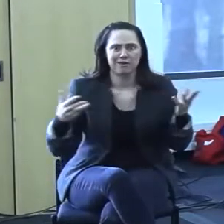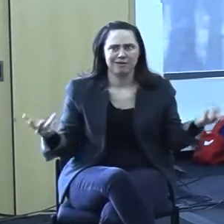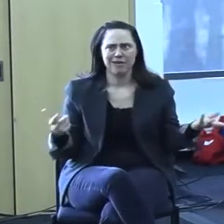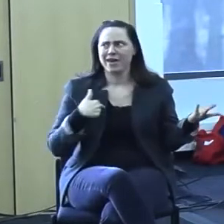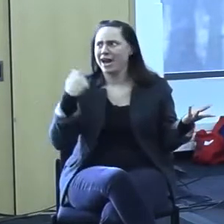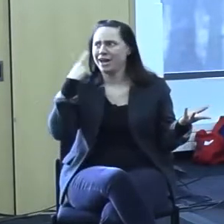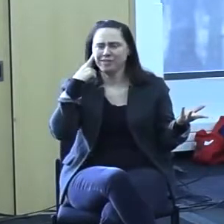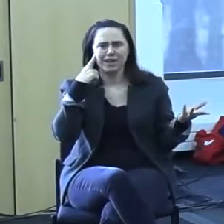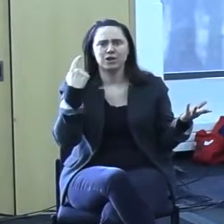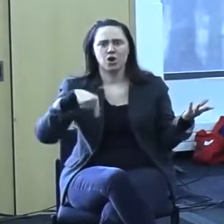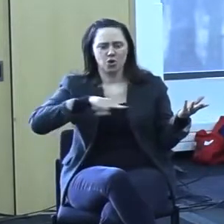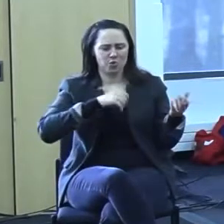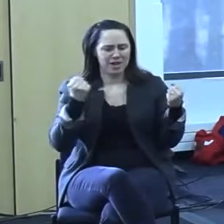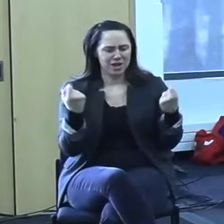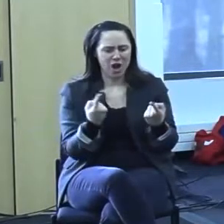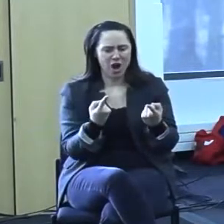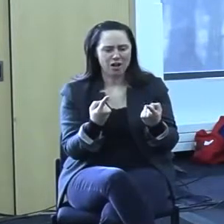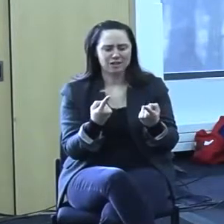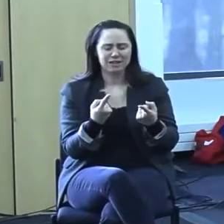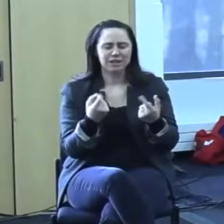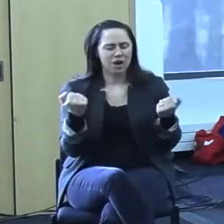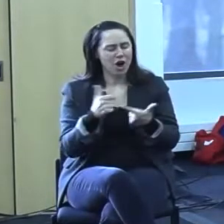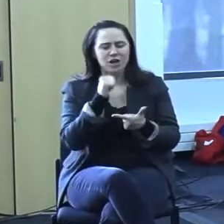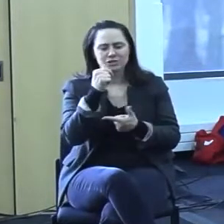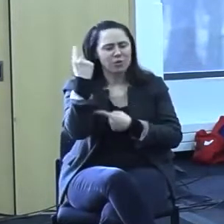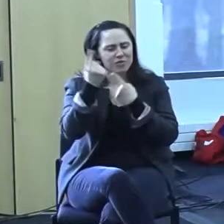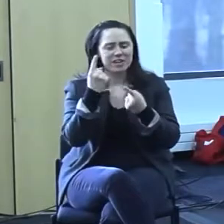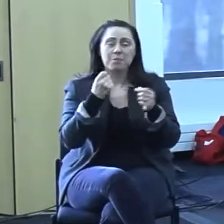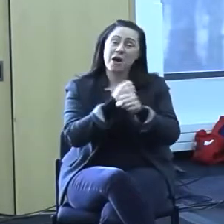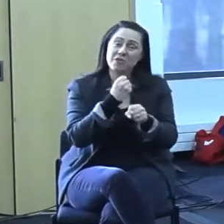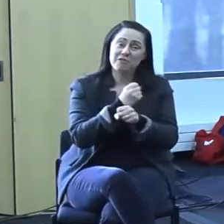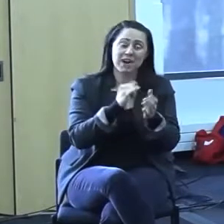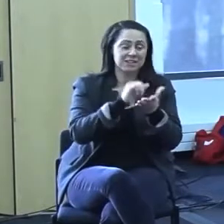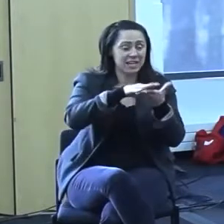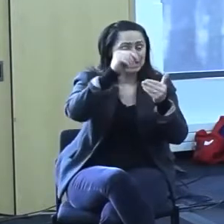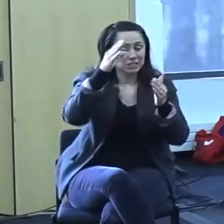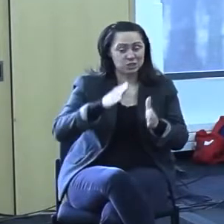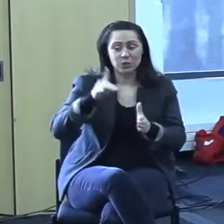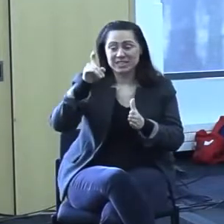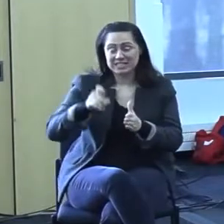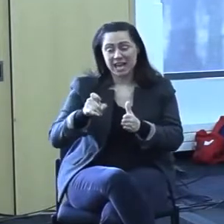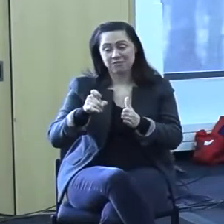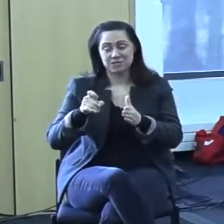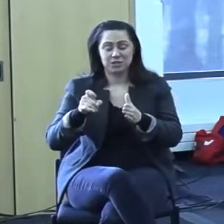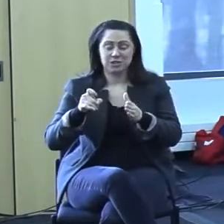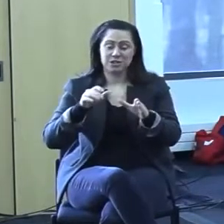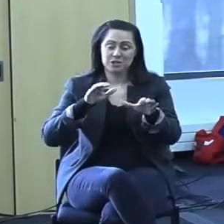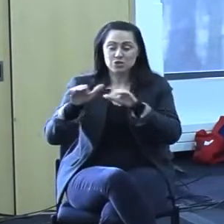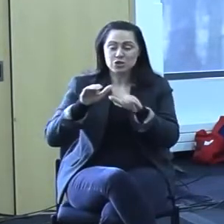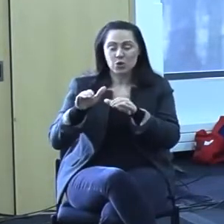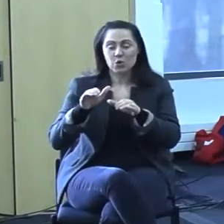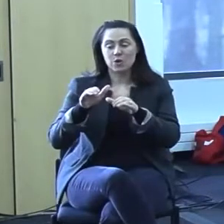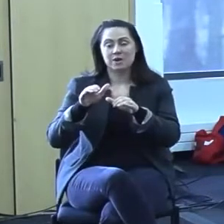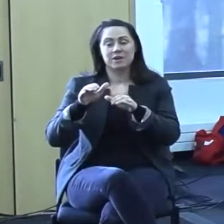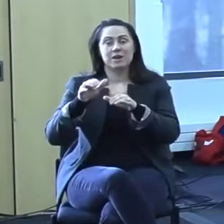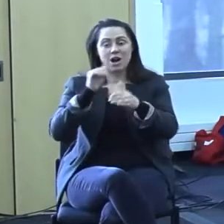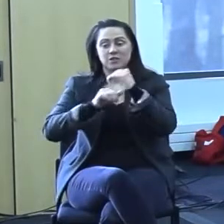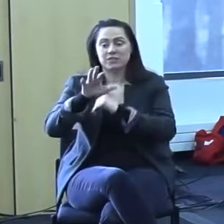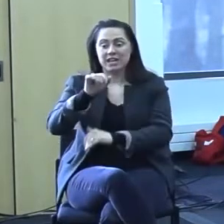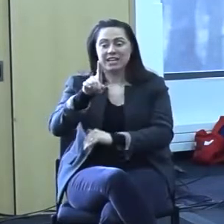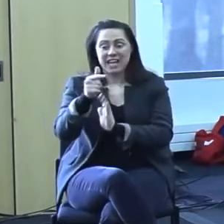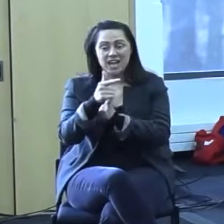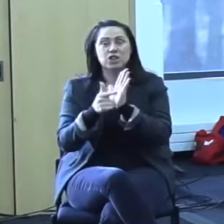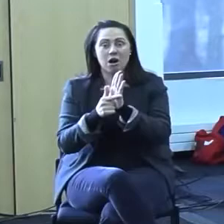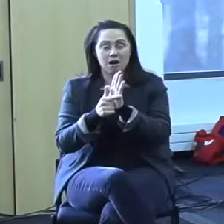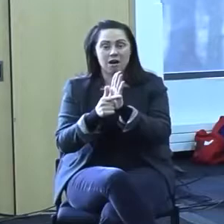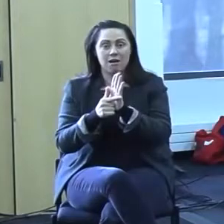we underestimate the fight that students have to put up when they function under ADA law after the age of 18. And I think it puts a